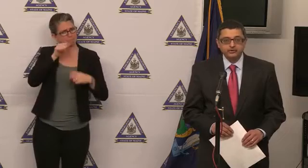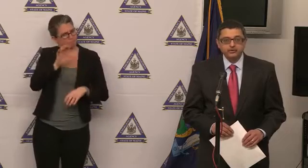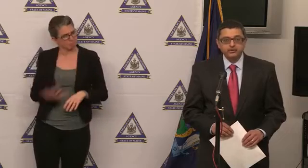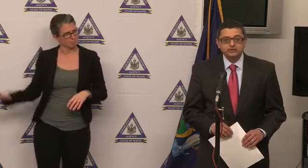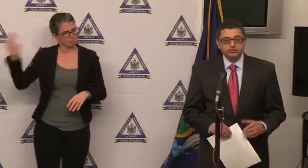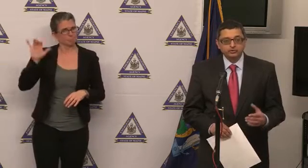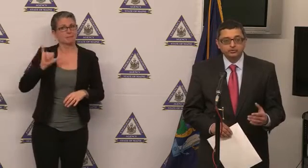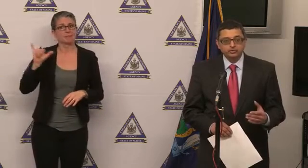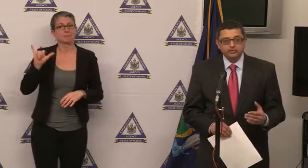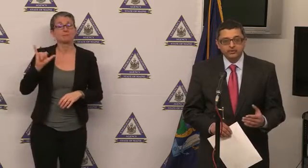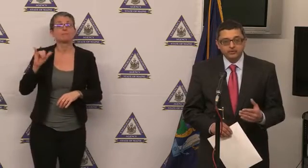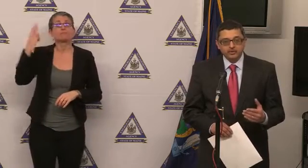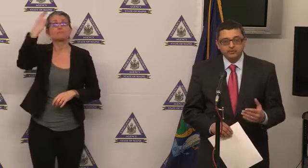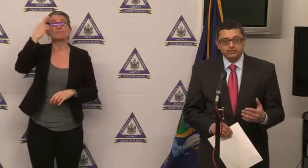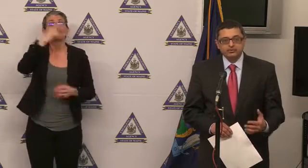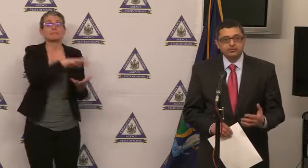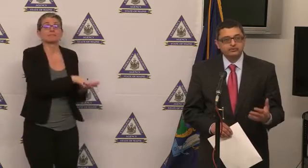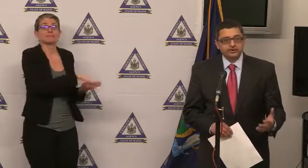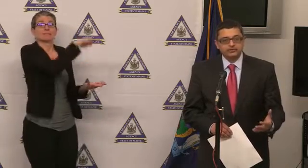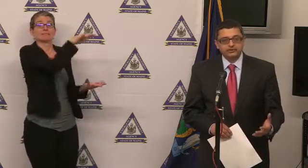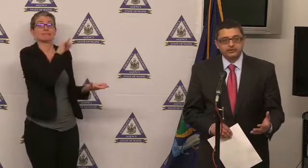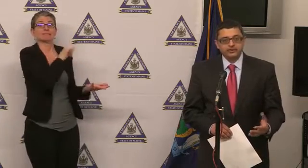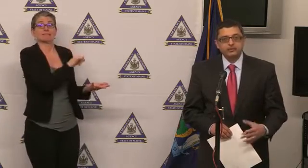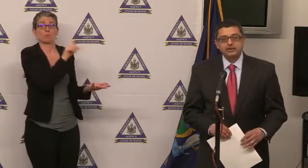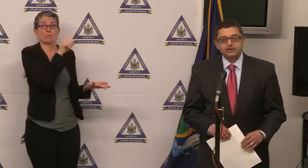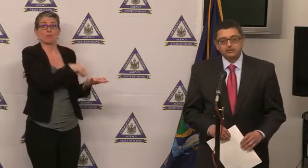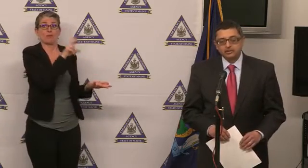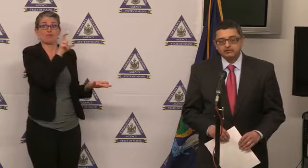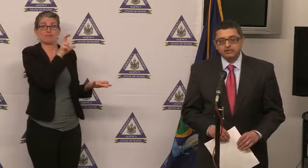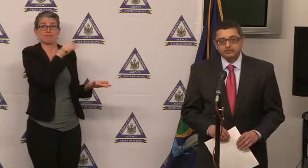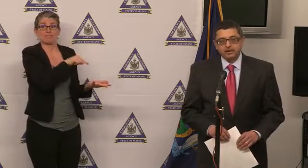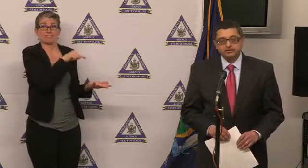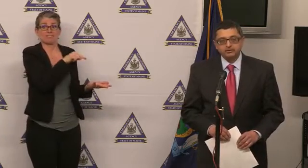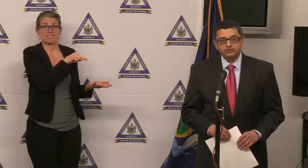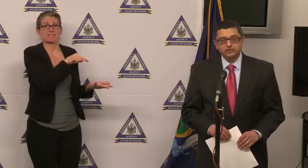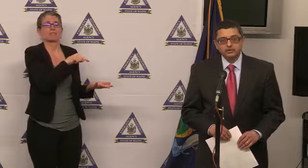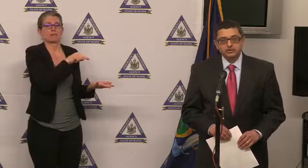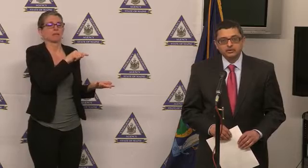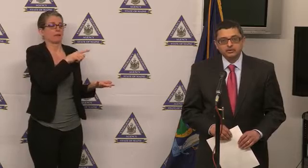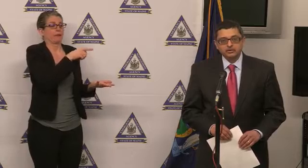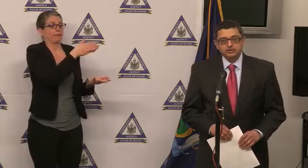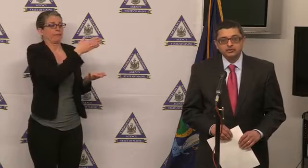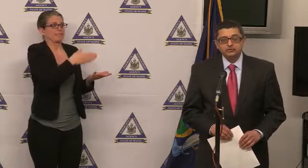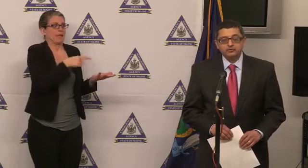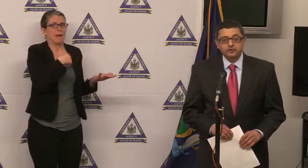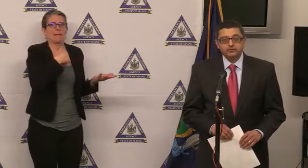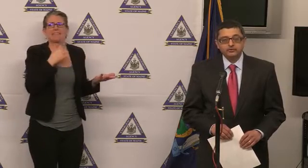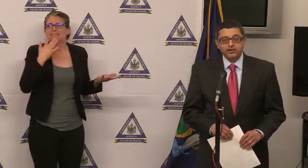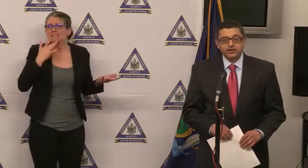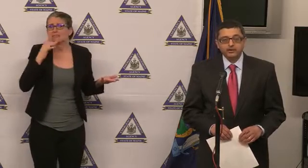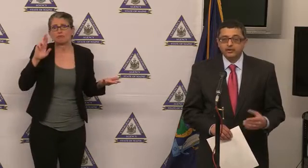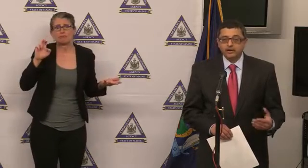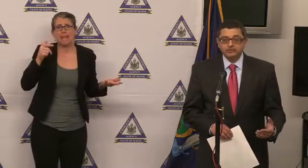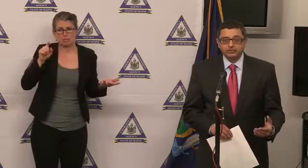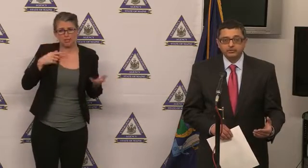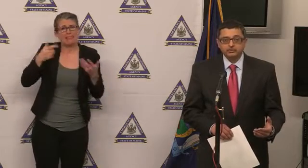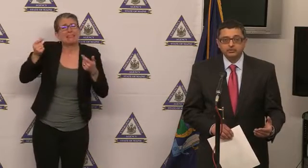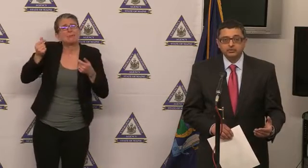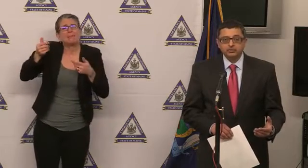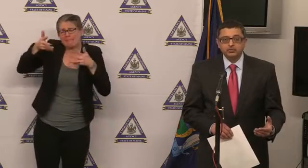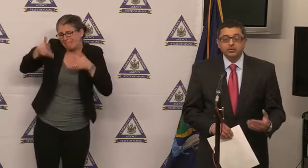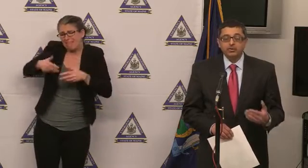individuals to ensure that we can return tests to them as quickly as possible. These are folks that are in the